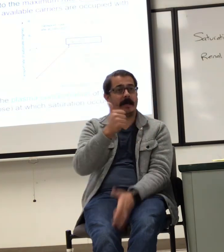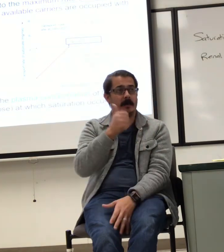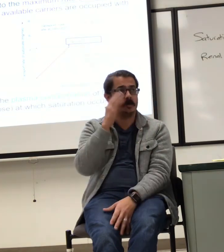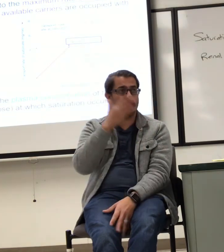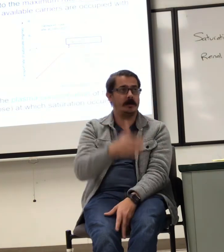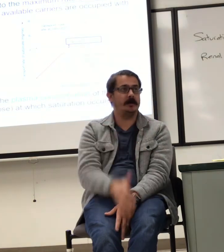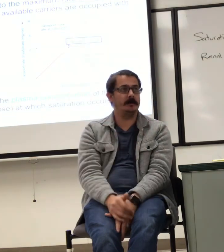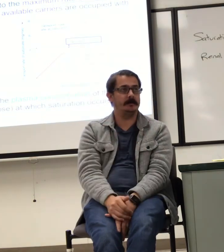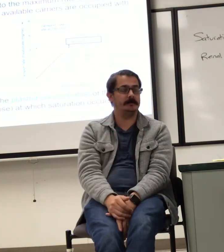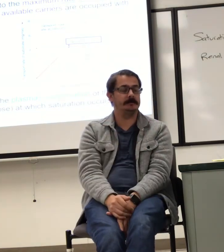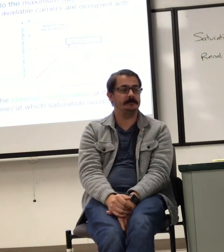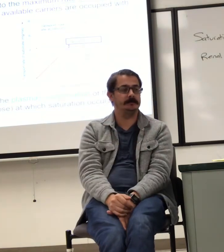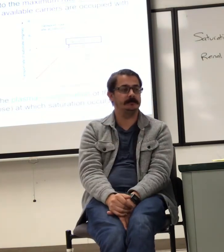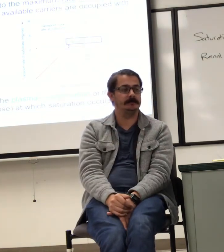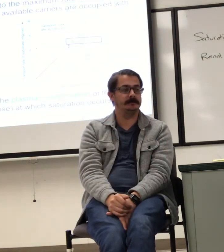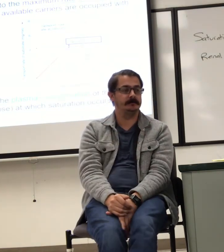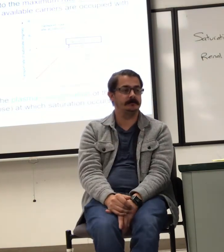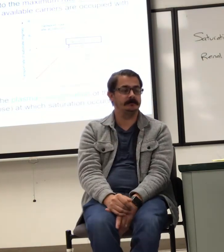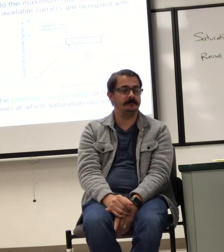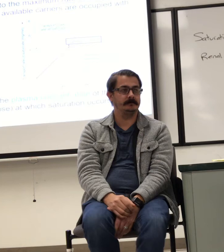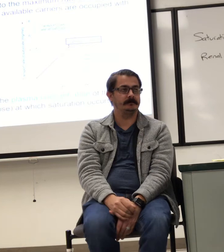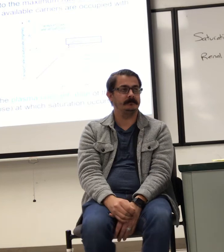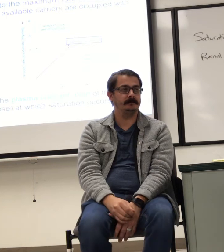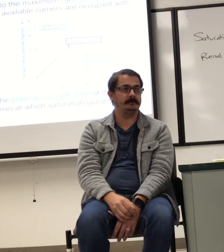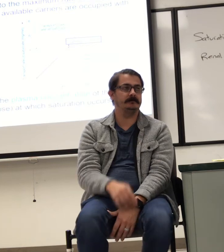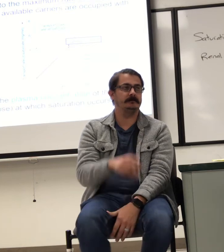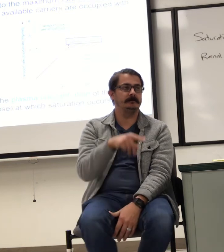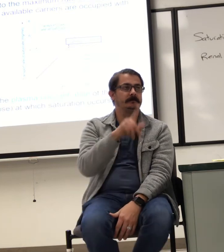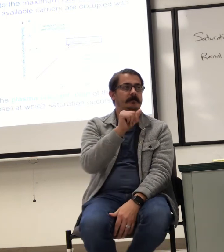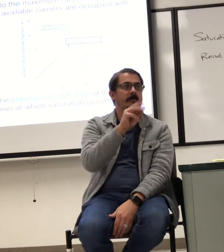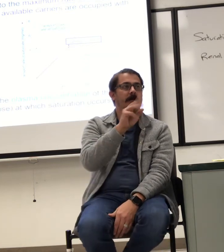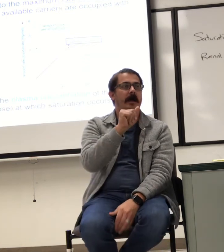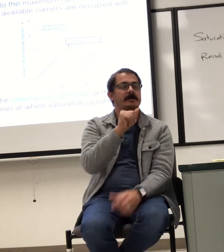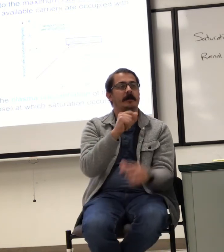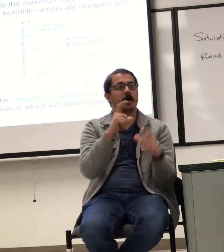used. Plasma concentration at which